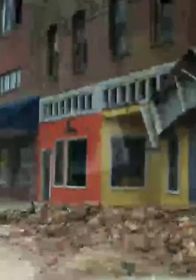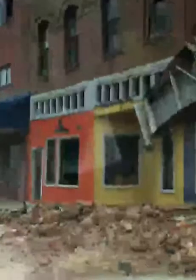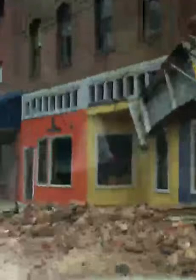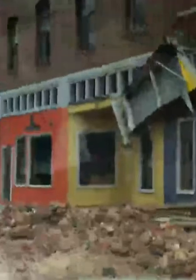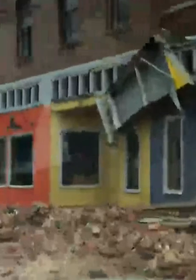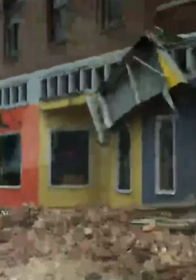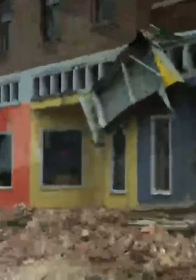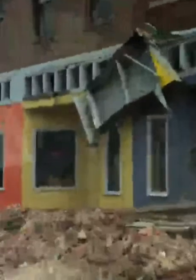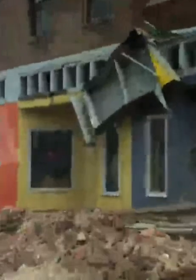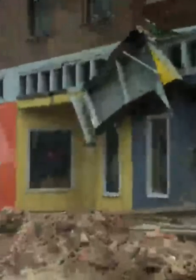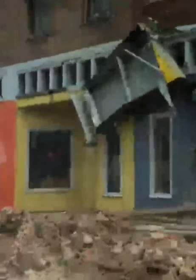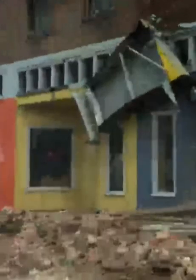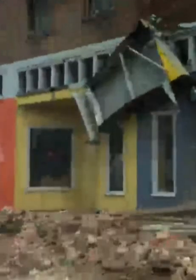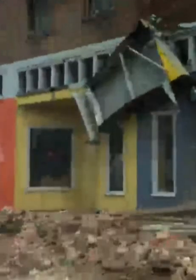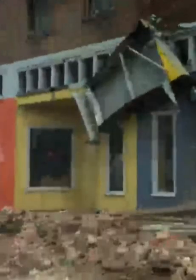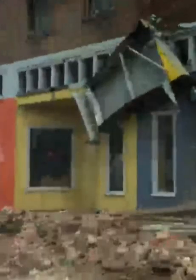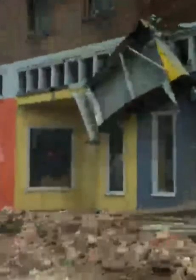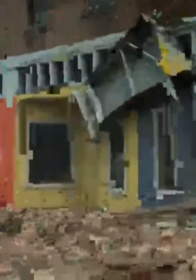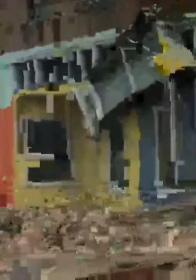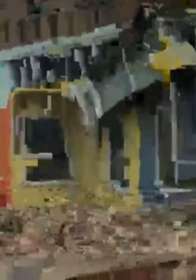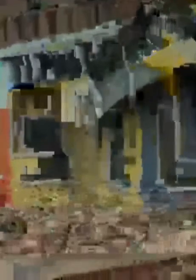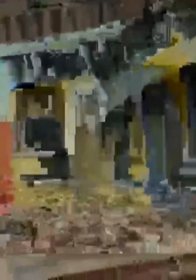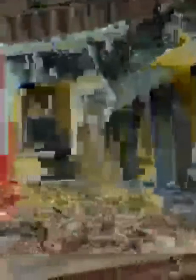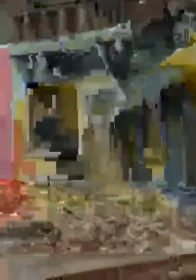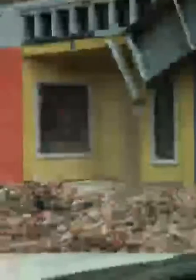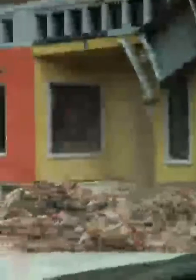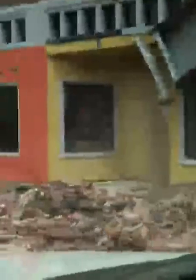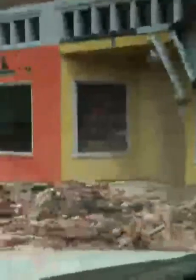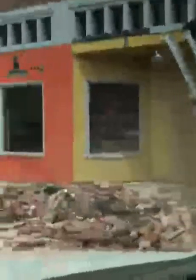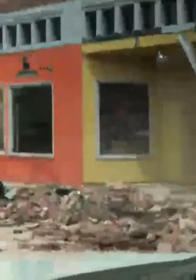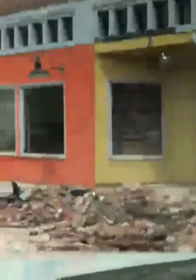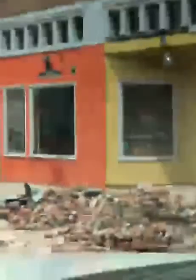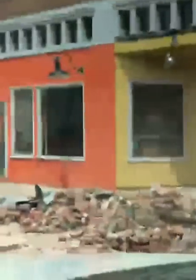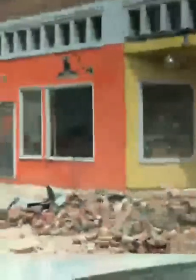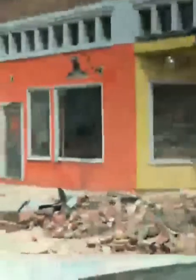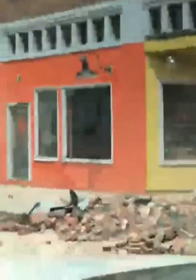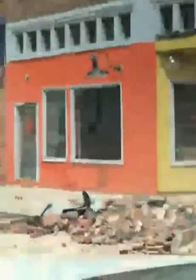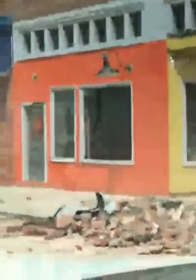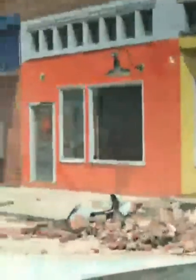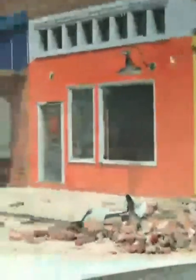out there. Steve Wolfram is showing you image of the Panorama Music House.